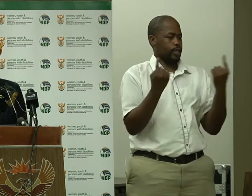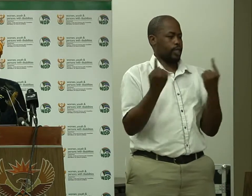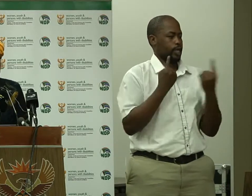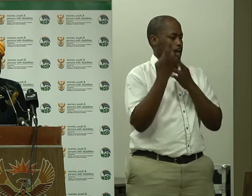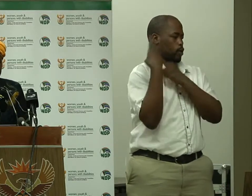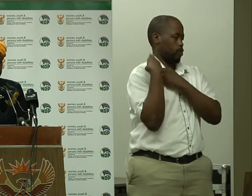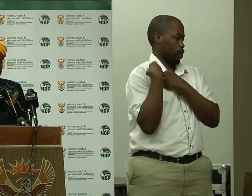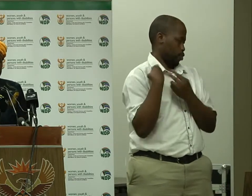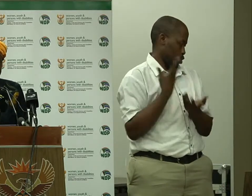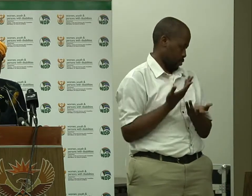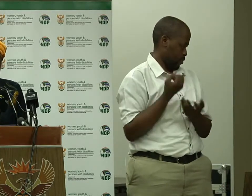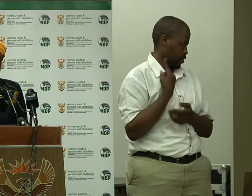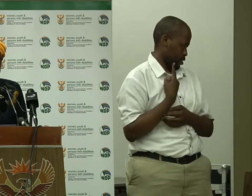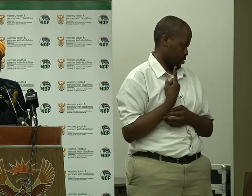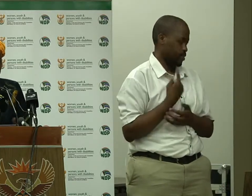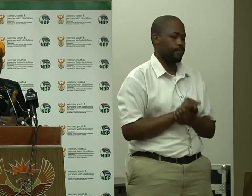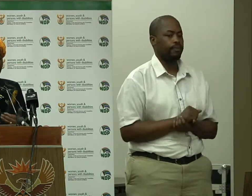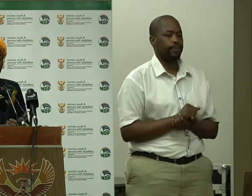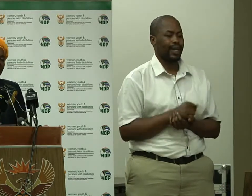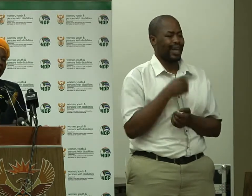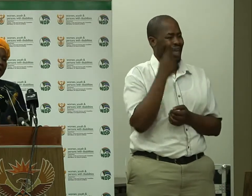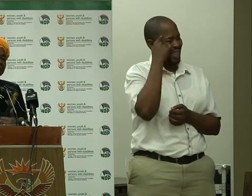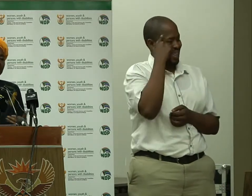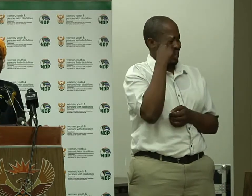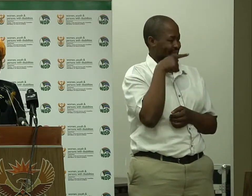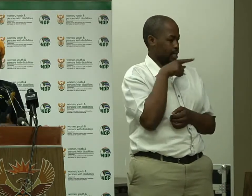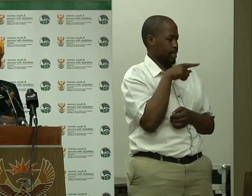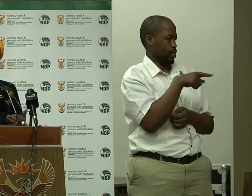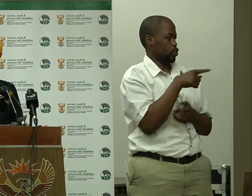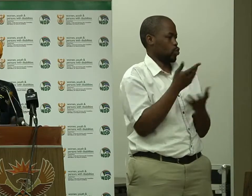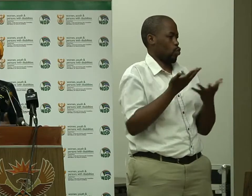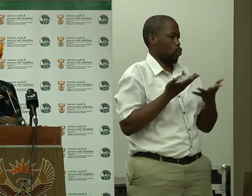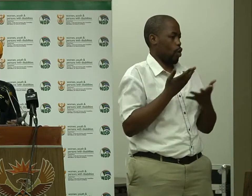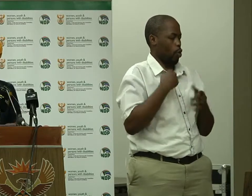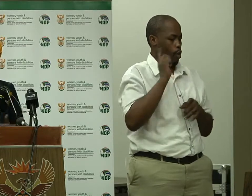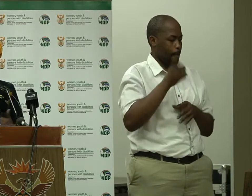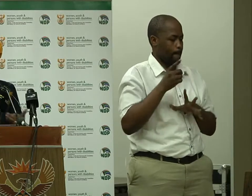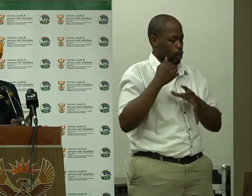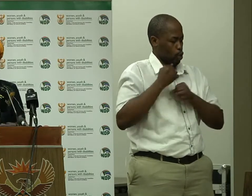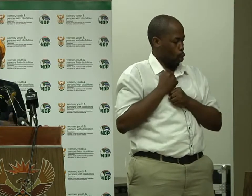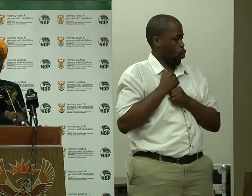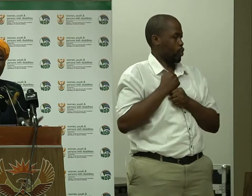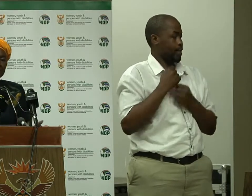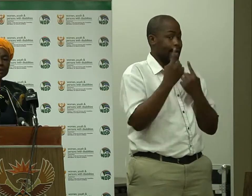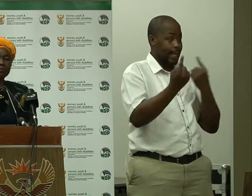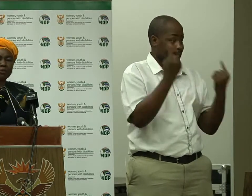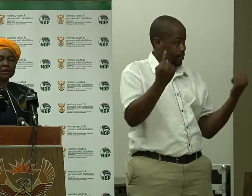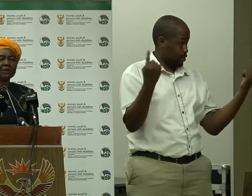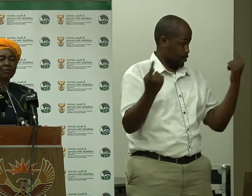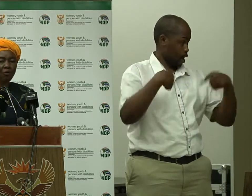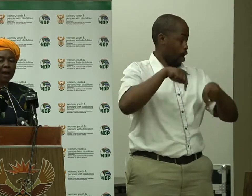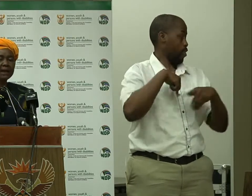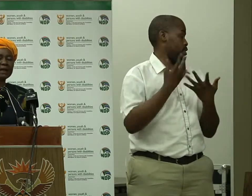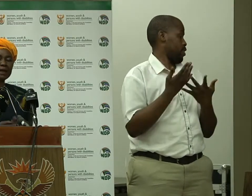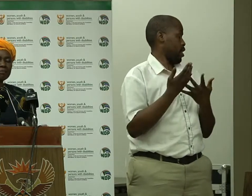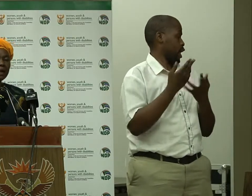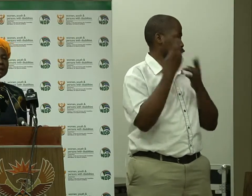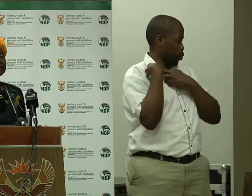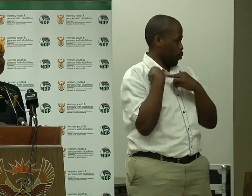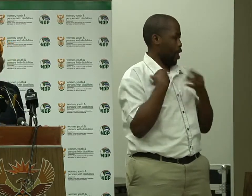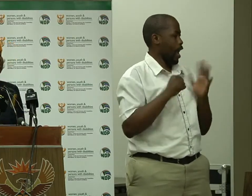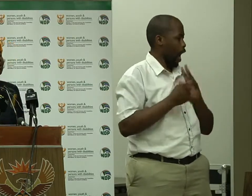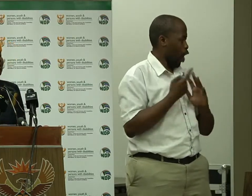accountable. And I think that's where we are, where we must hold each other accountable, working